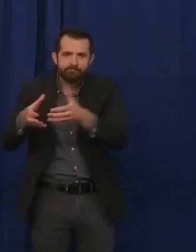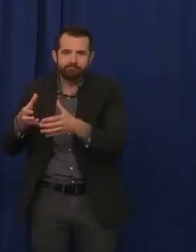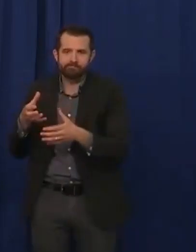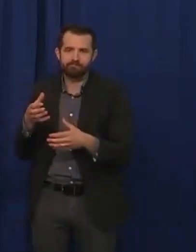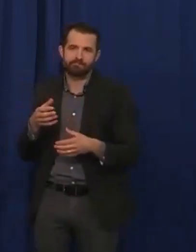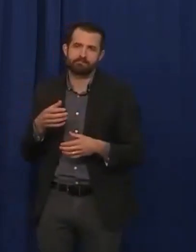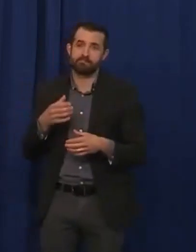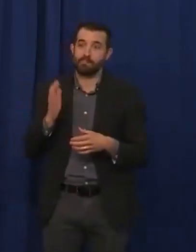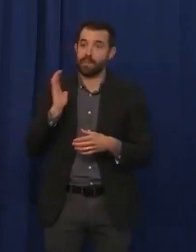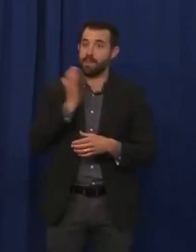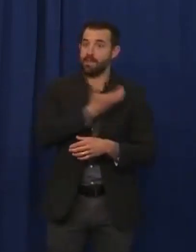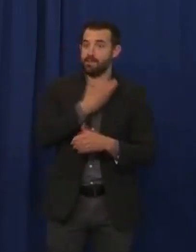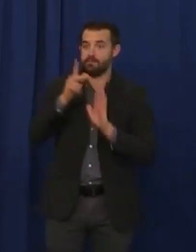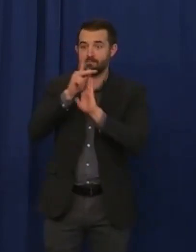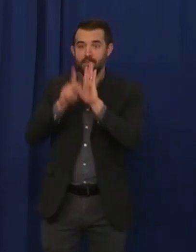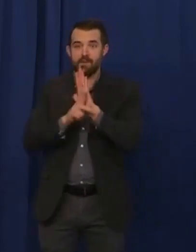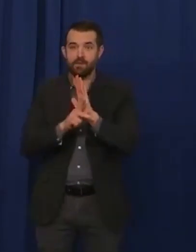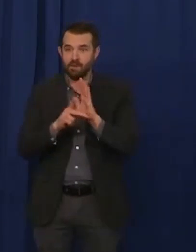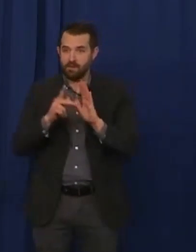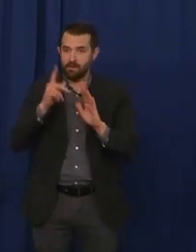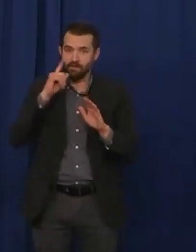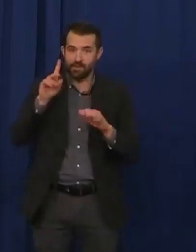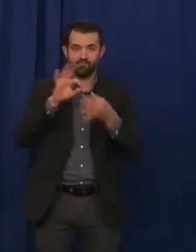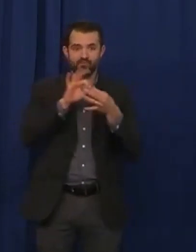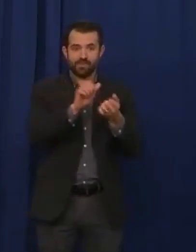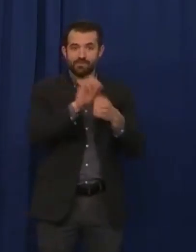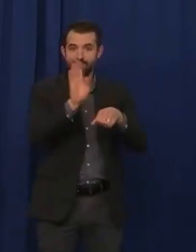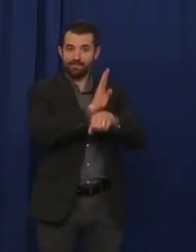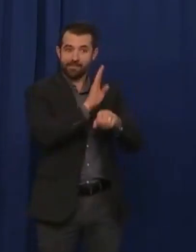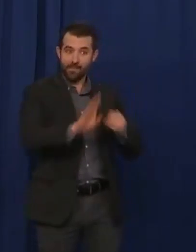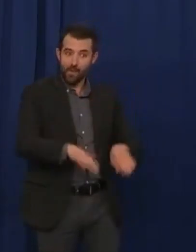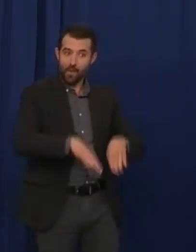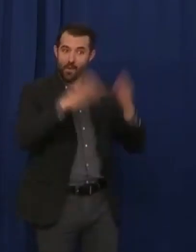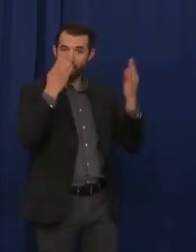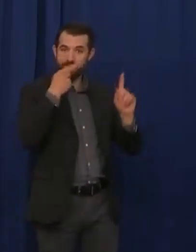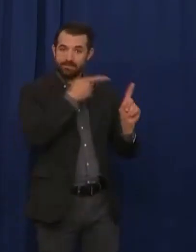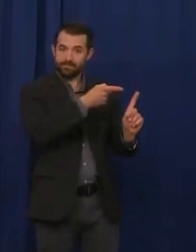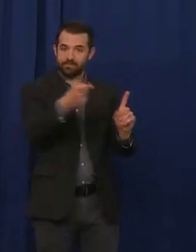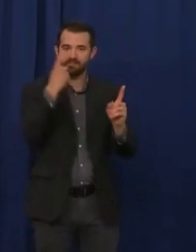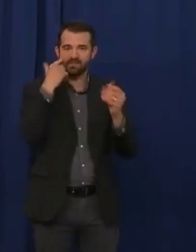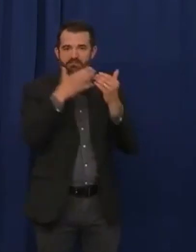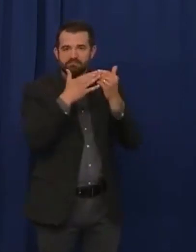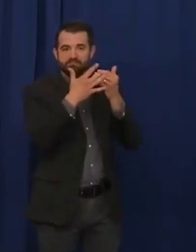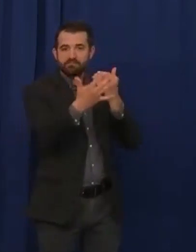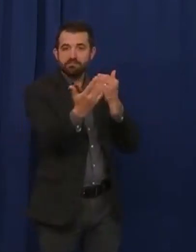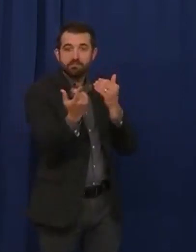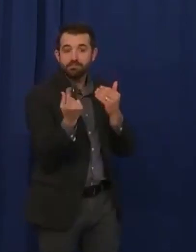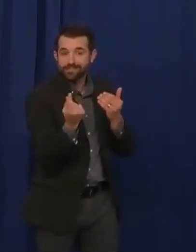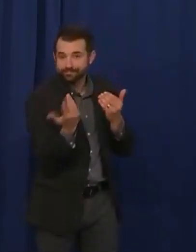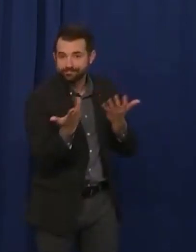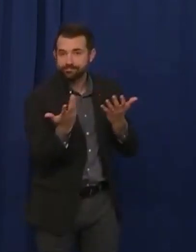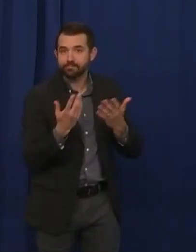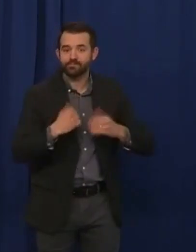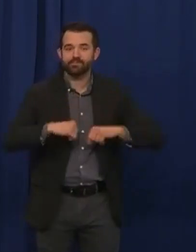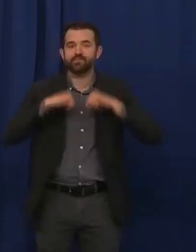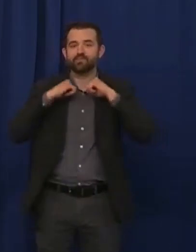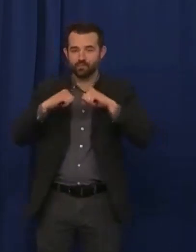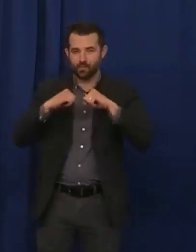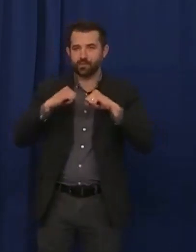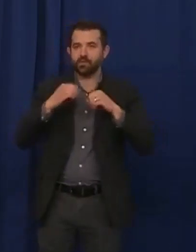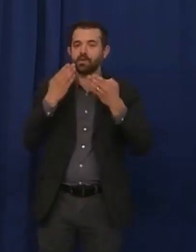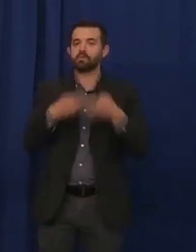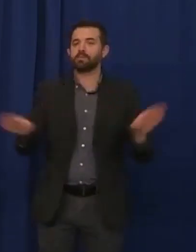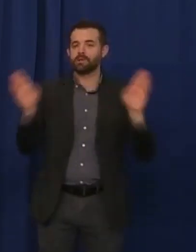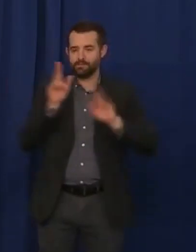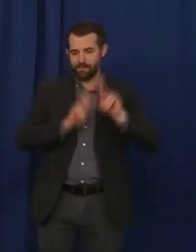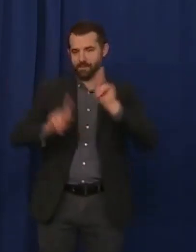follow as we reopen our economy over time are: 1, protecting the public health.